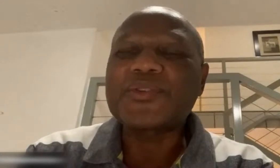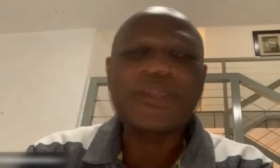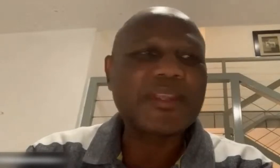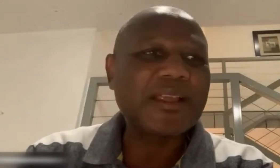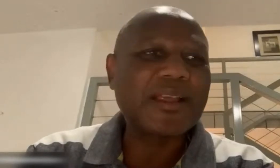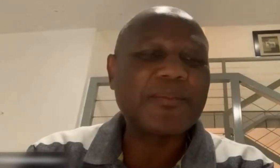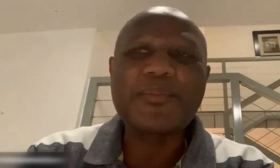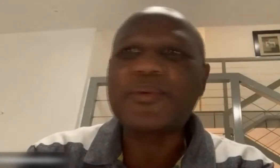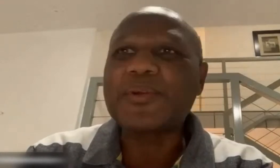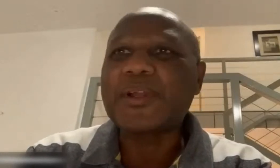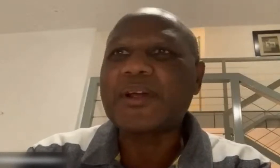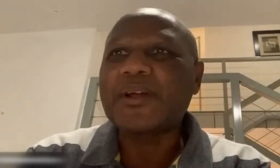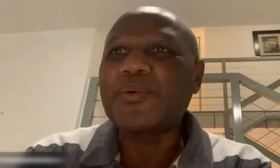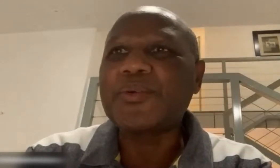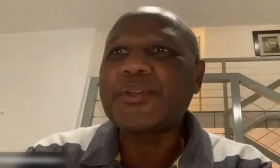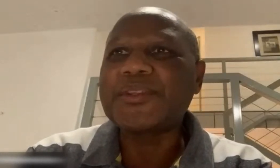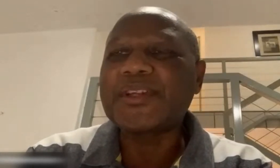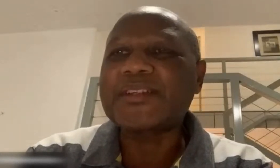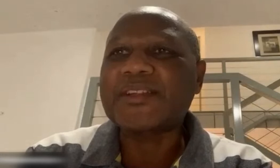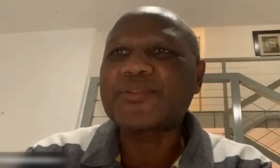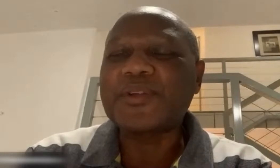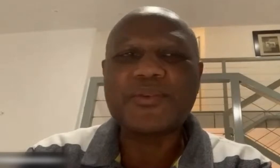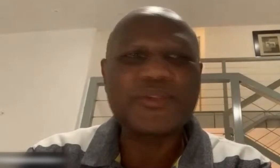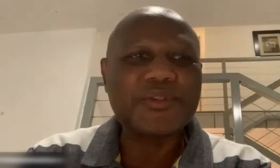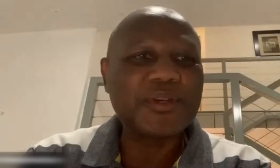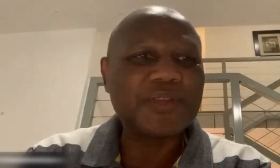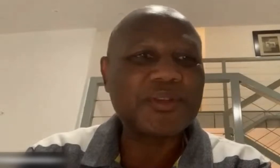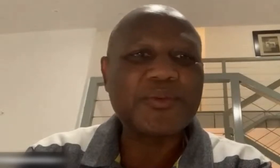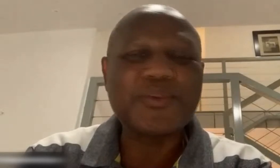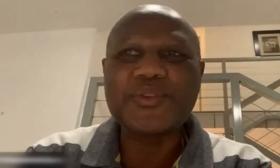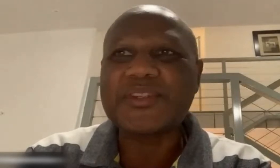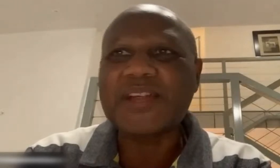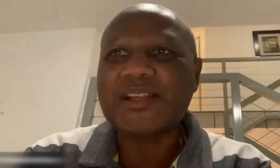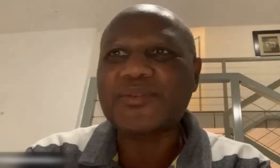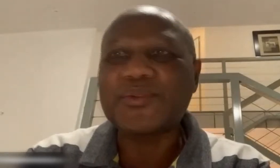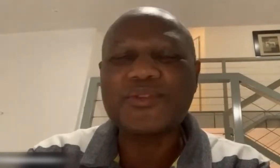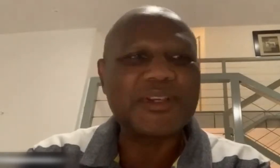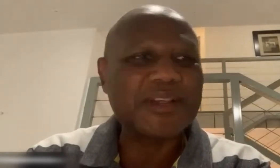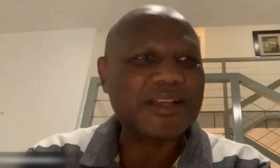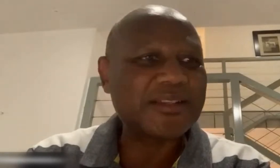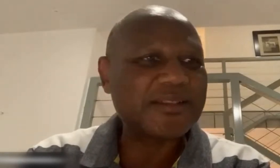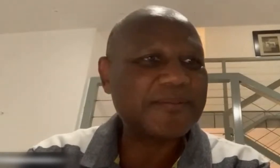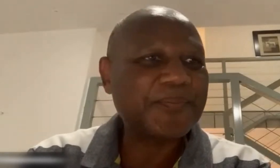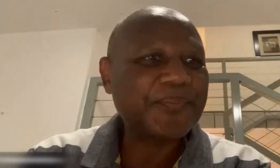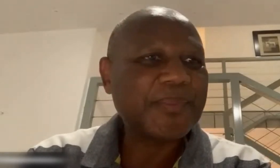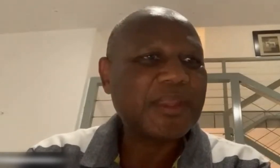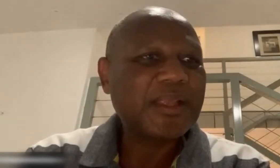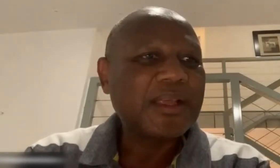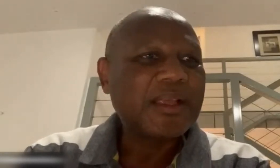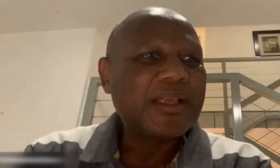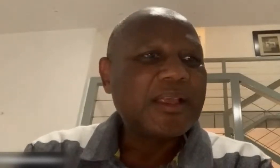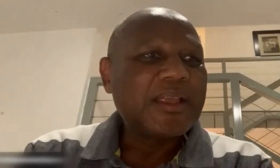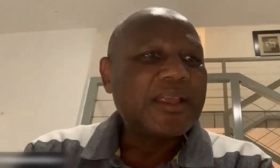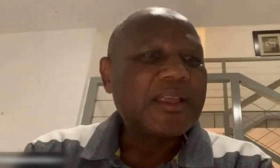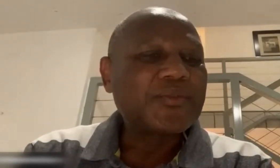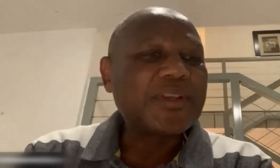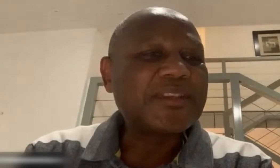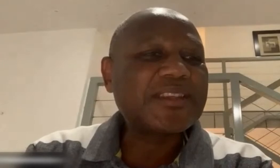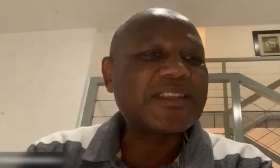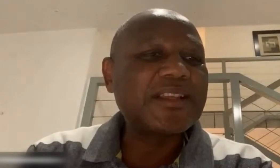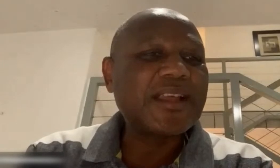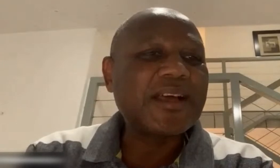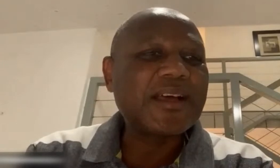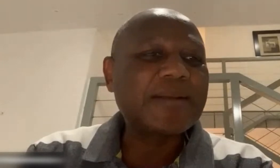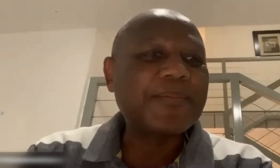also thank people who inject drugs, who use drugs, who joined us. In